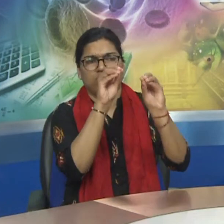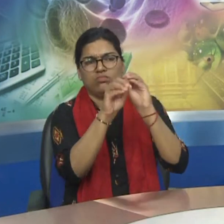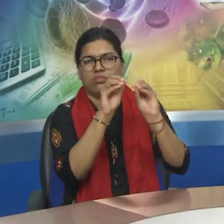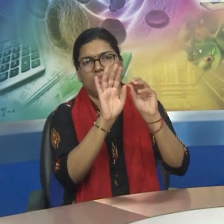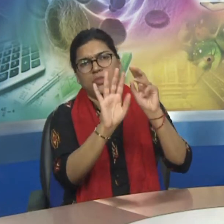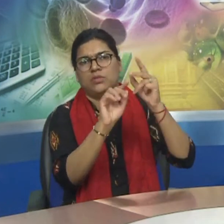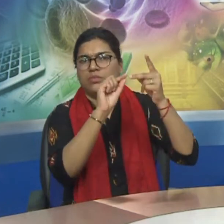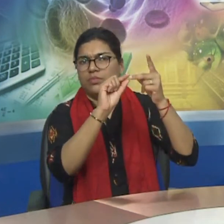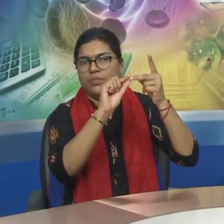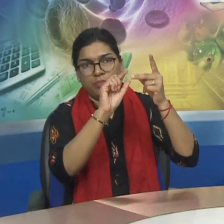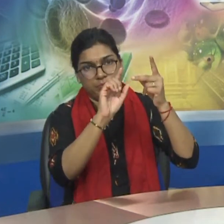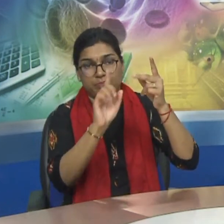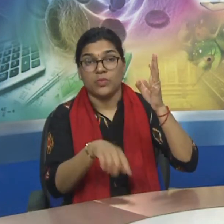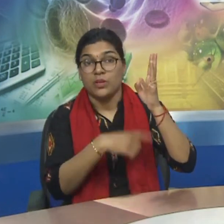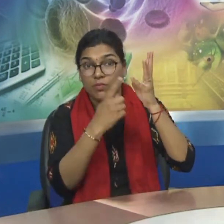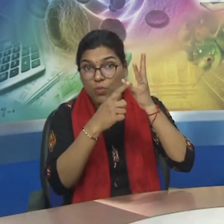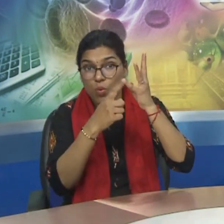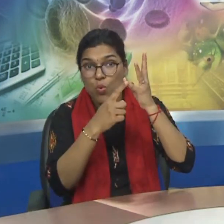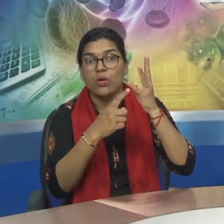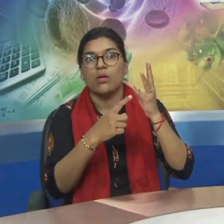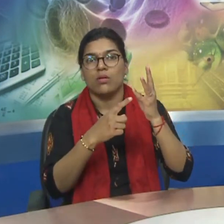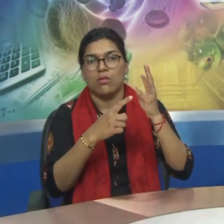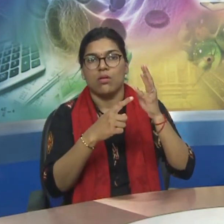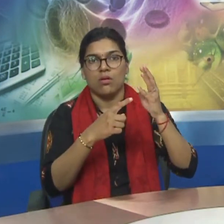Option D is column.